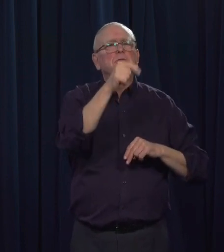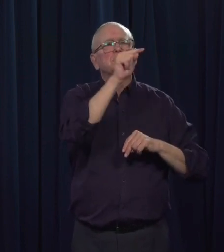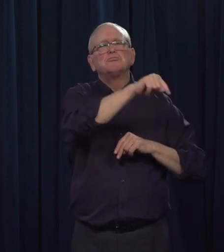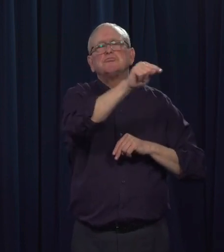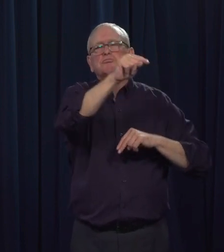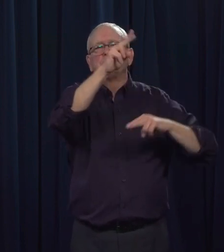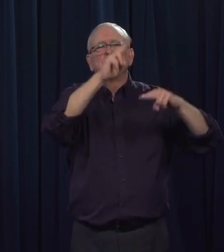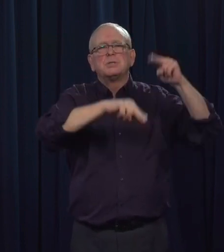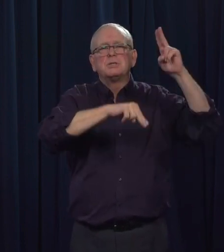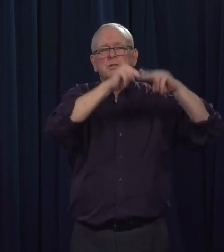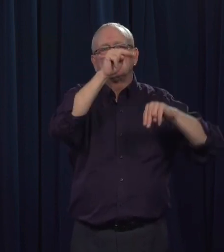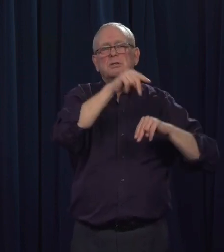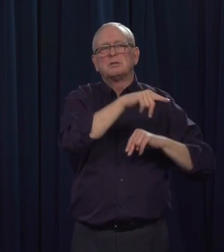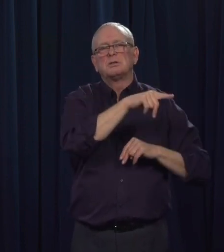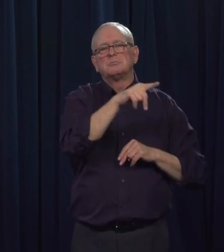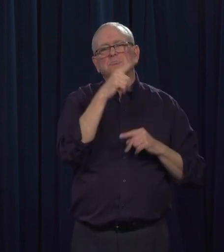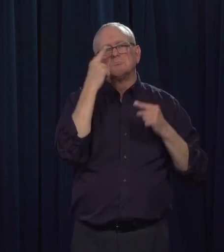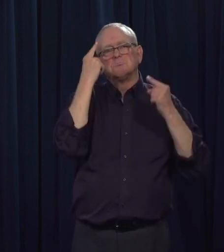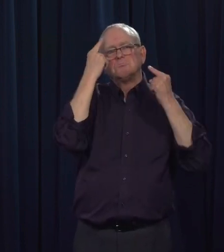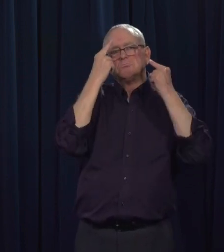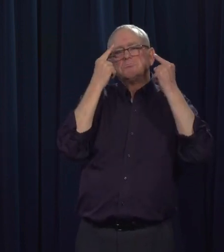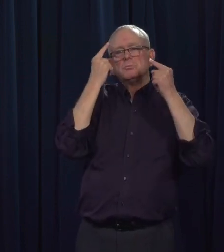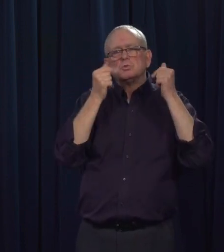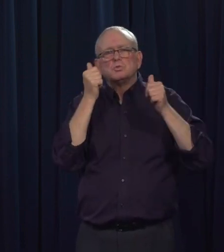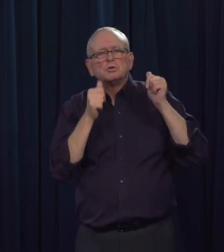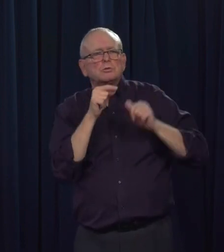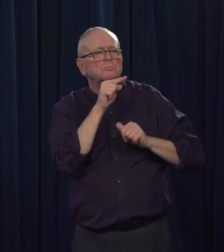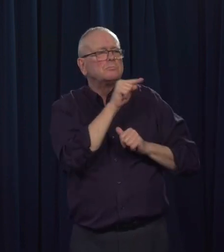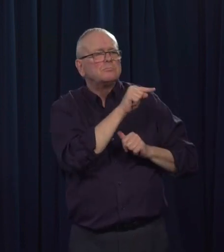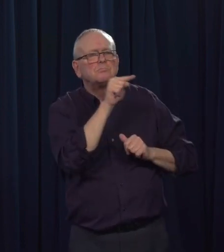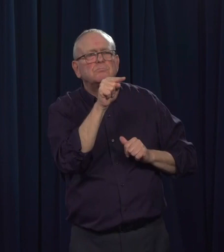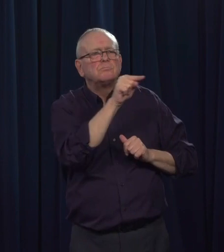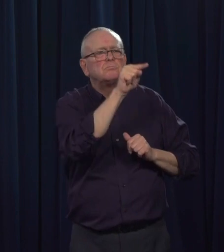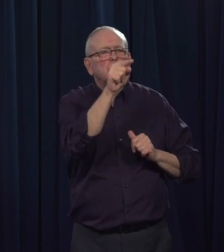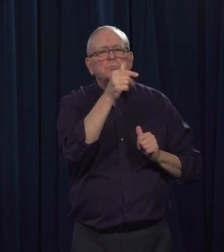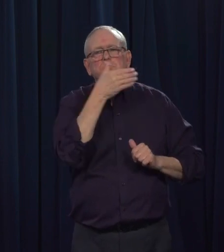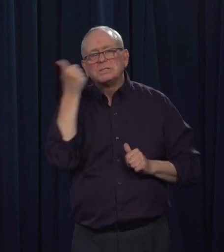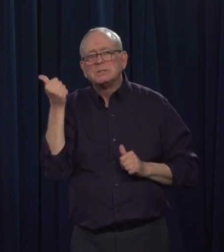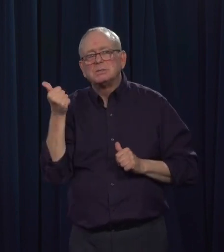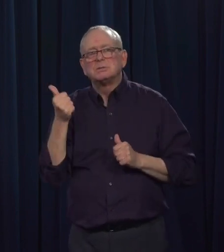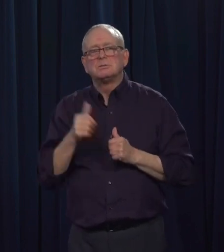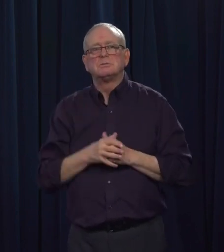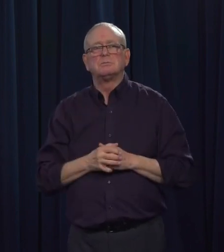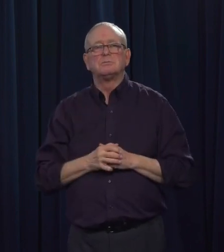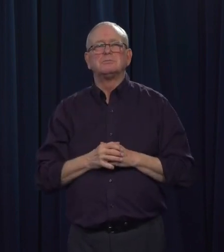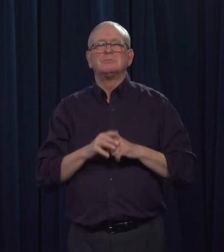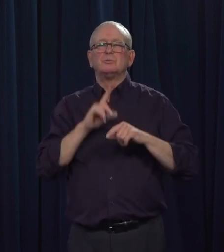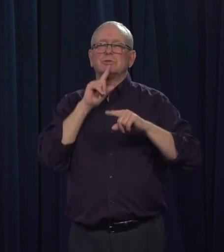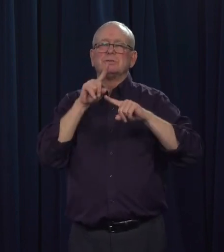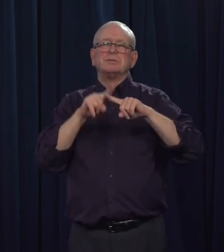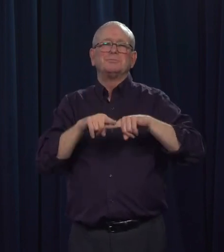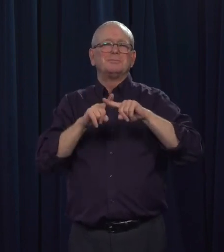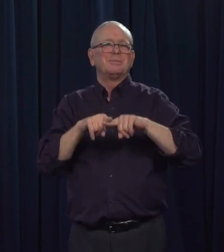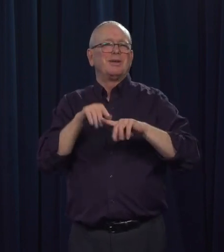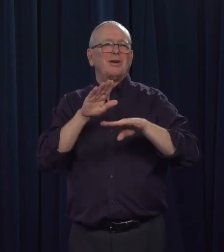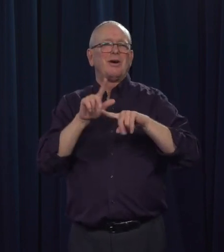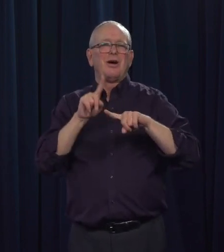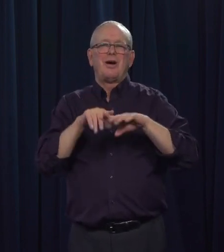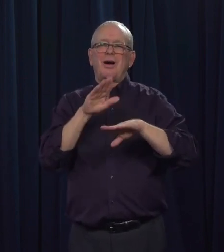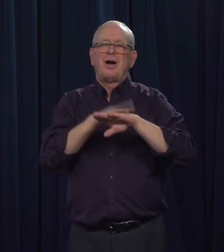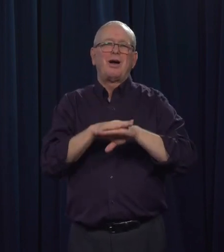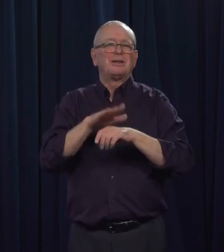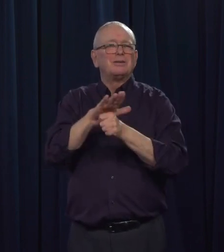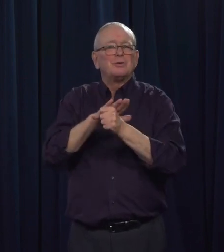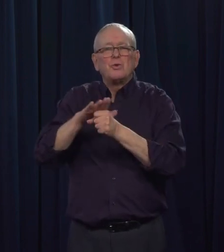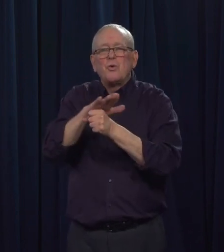different measures put in place in each location based on what the local needs are and what's locally available.